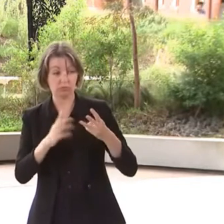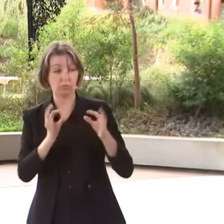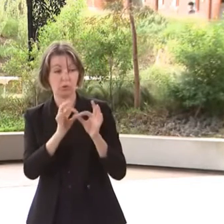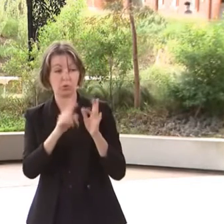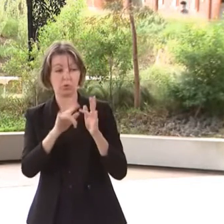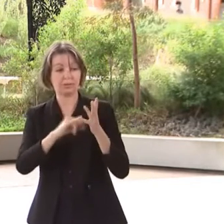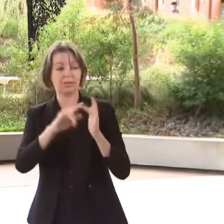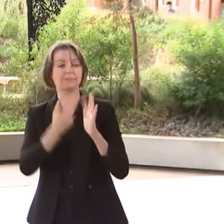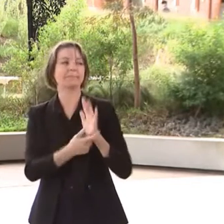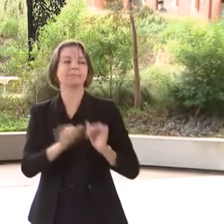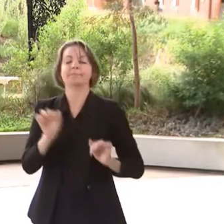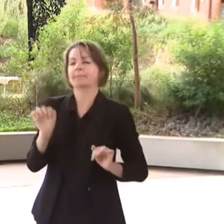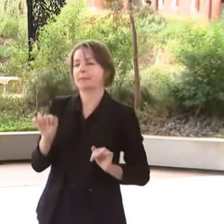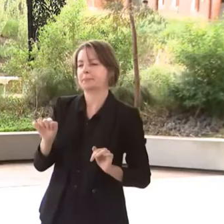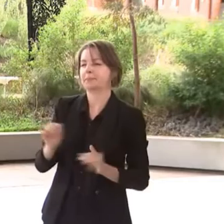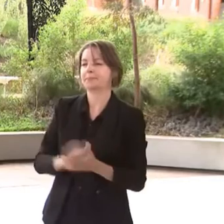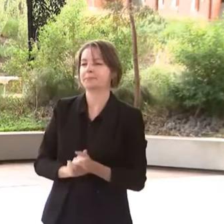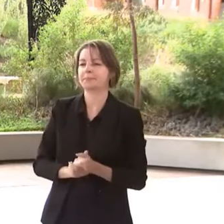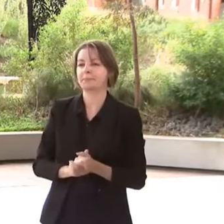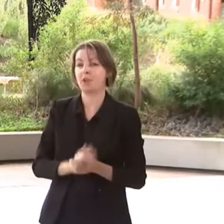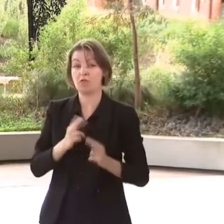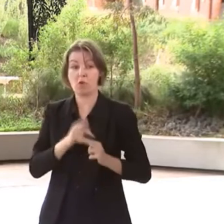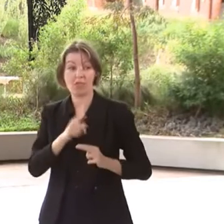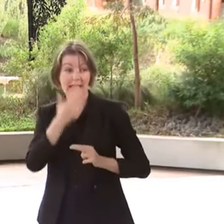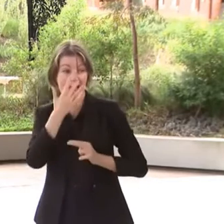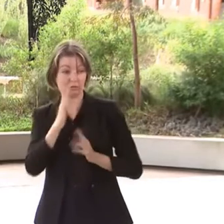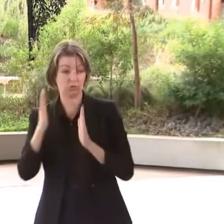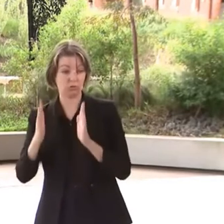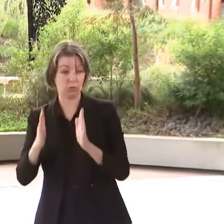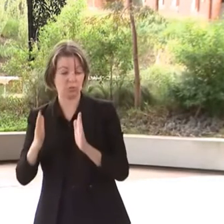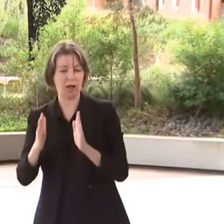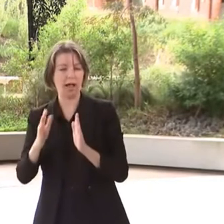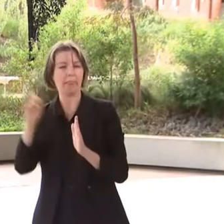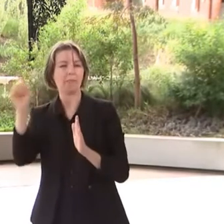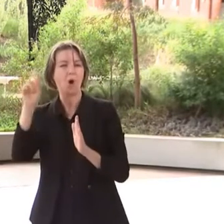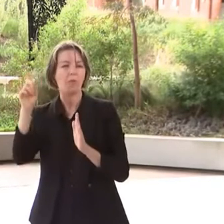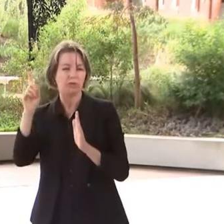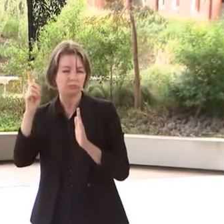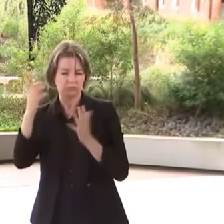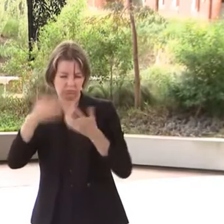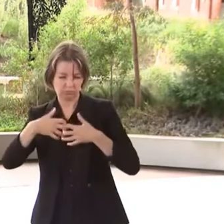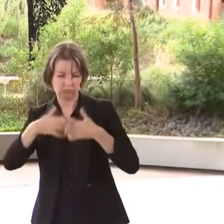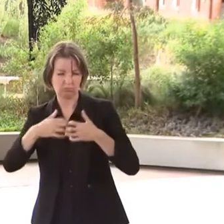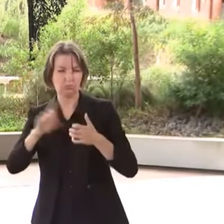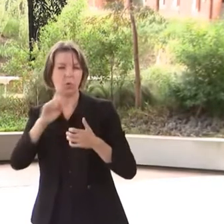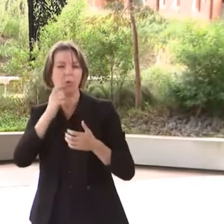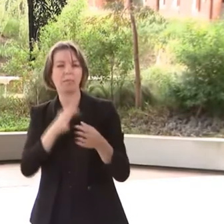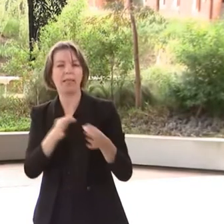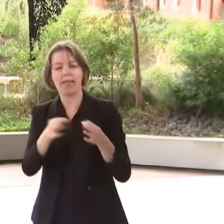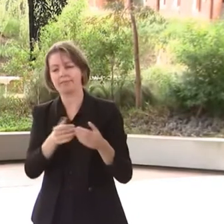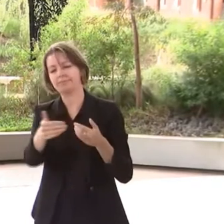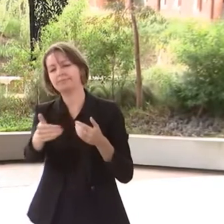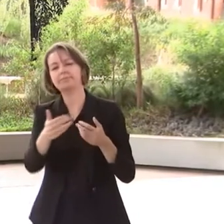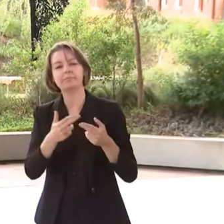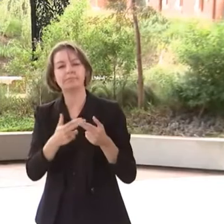understand that the booster regime for that age group is currently under consideration for 16 to 17-year-olds. Obviously, as soon